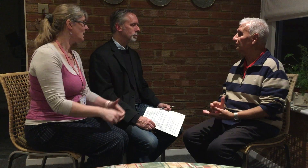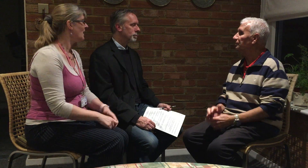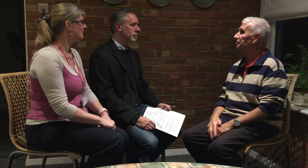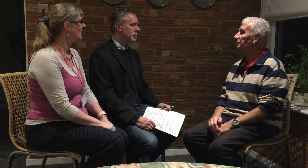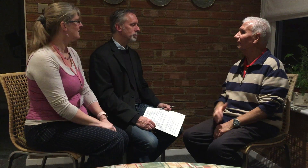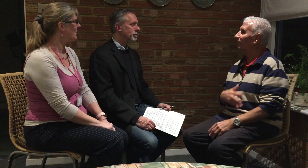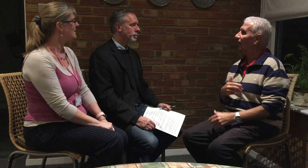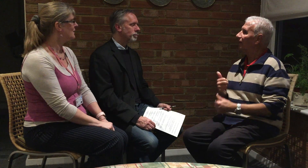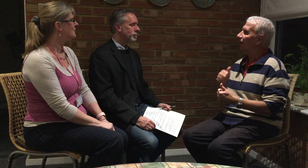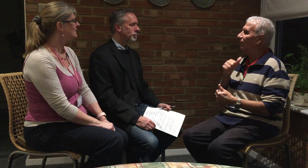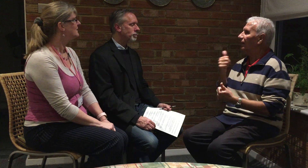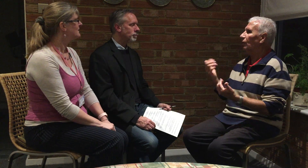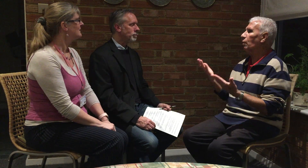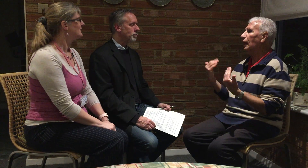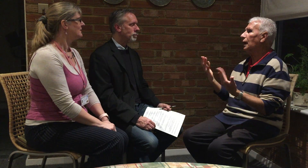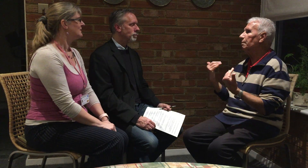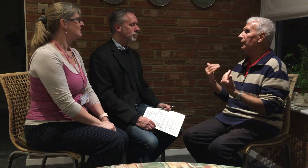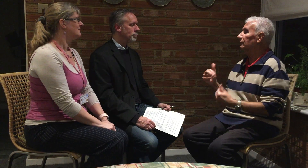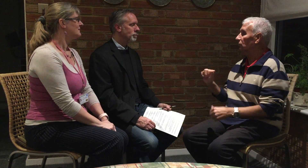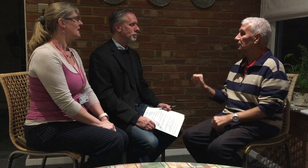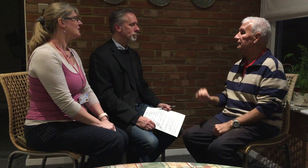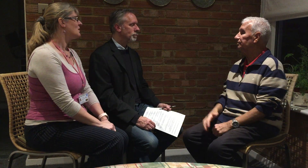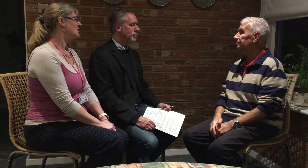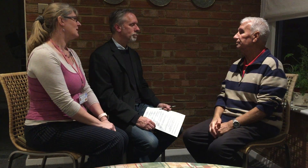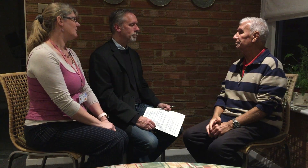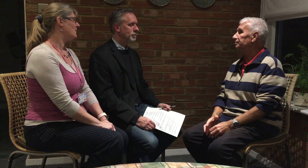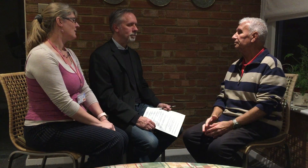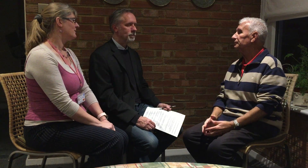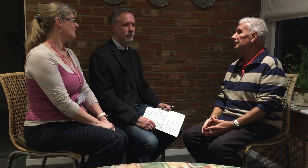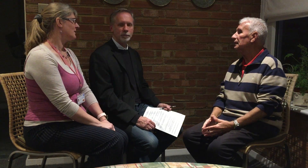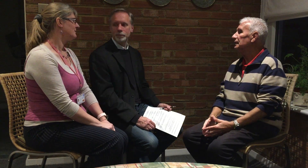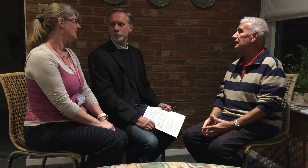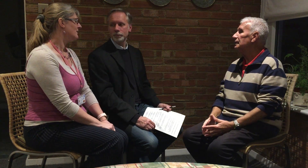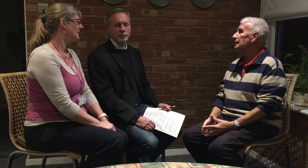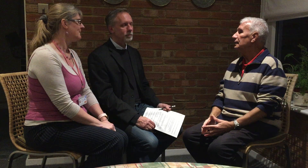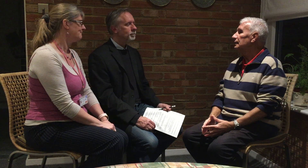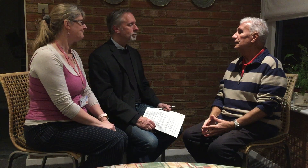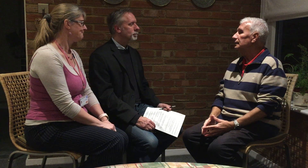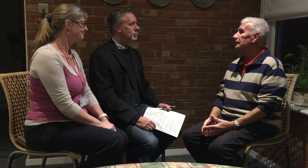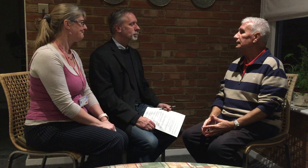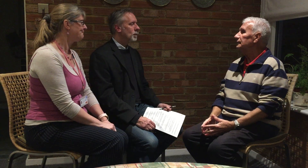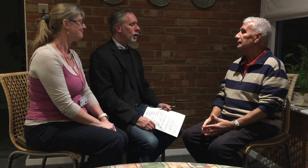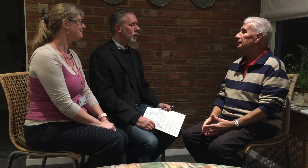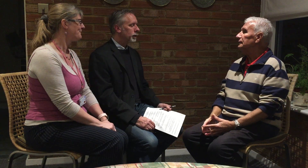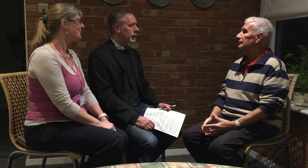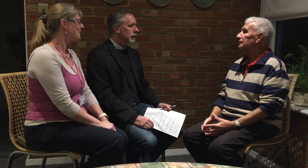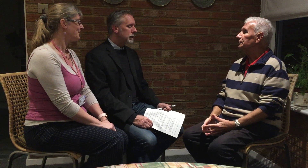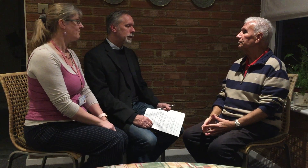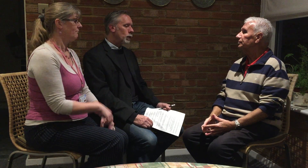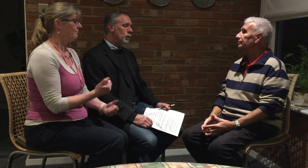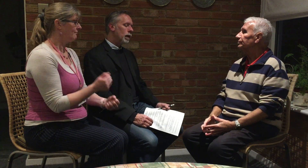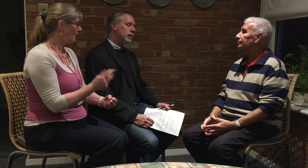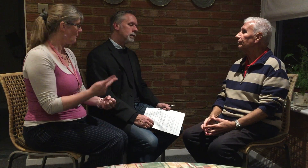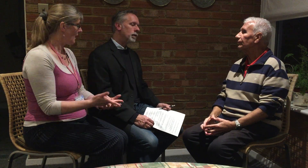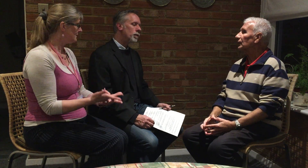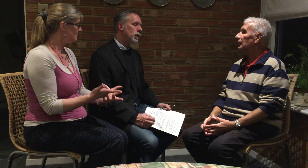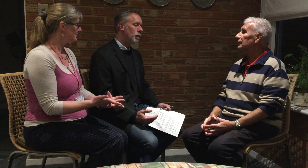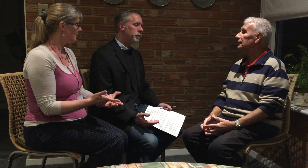Yeah, no, that's good. Just a lovely welcome for her, definitely. Okay, so the